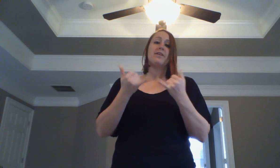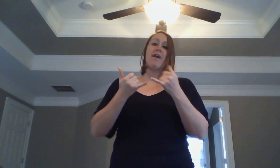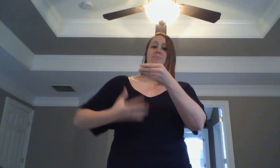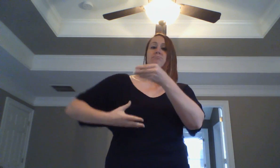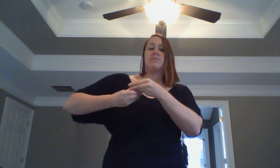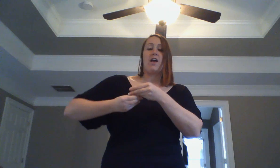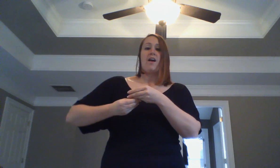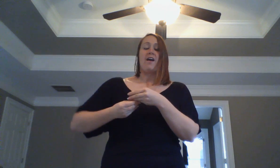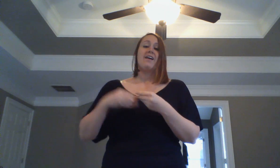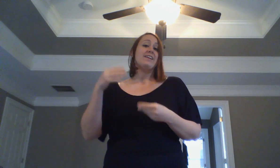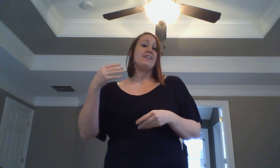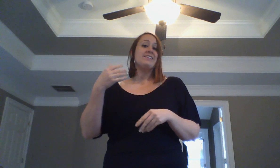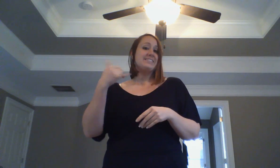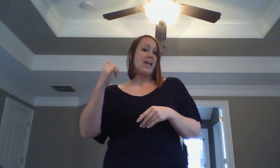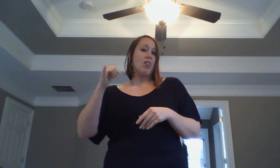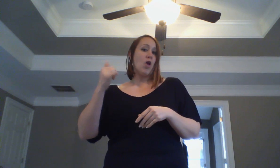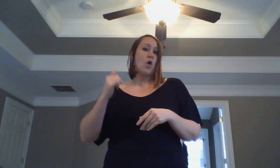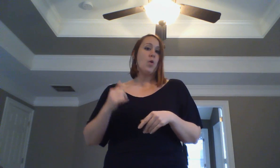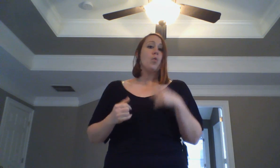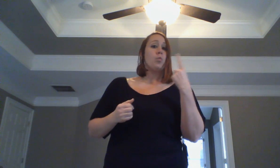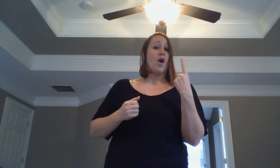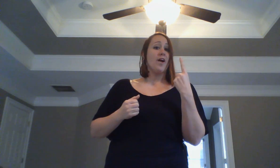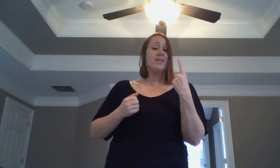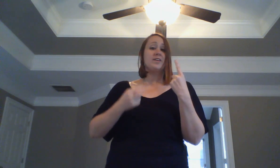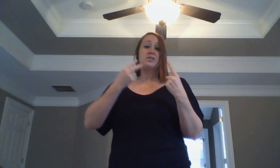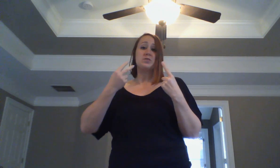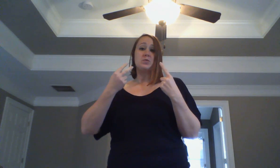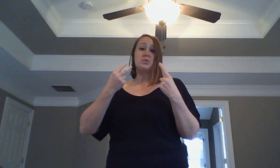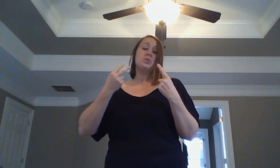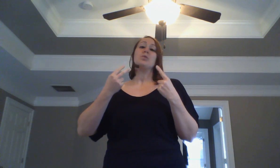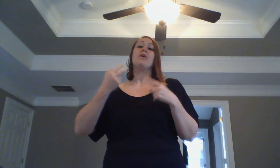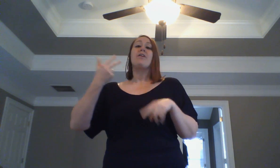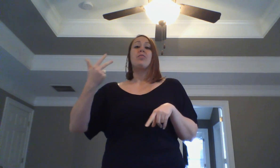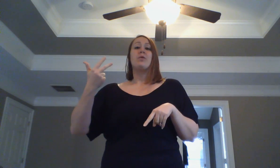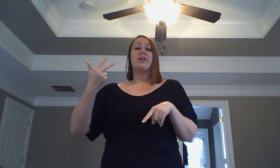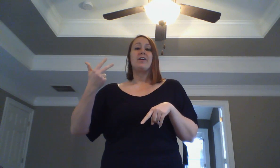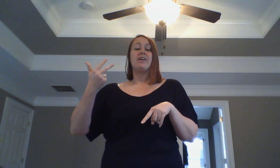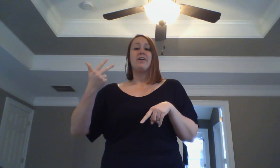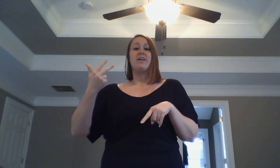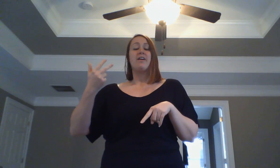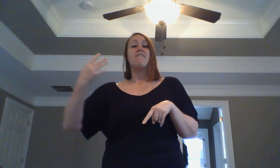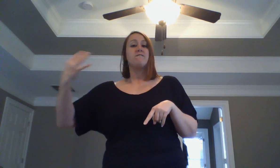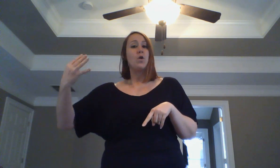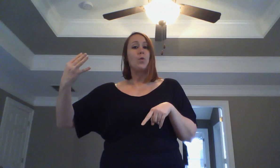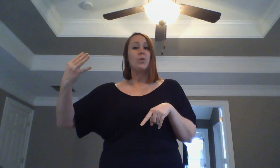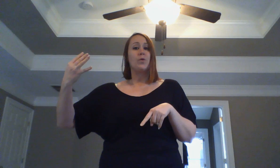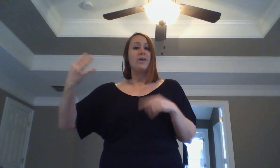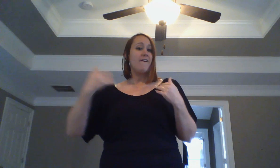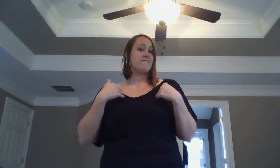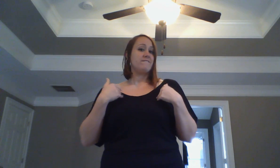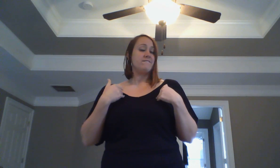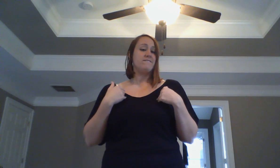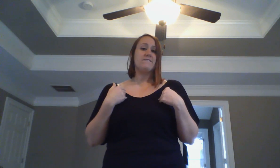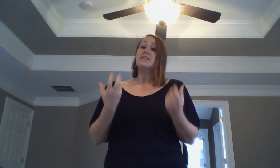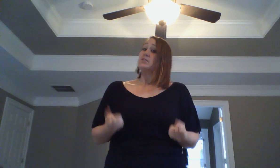ones you're giving me. 1, 2, 3, 4. So how many total avocados